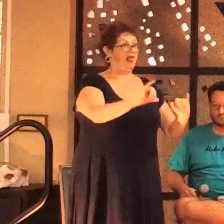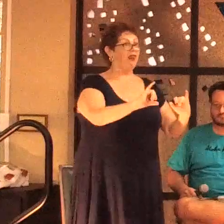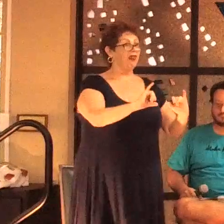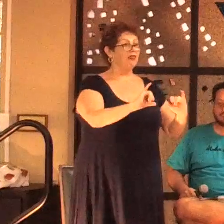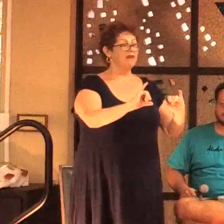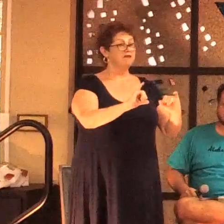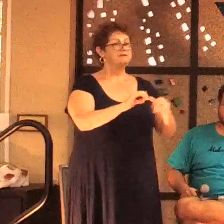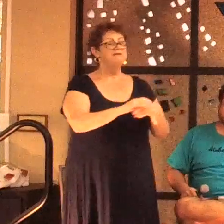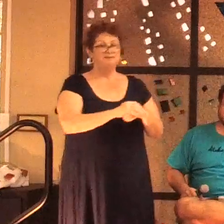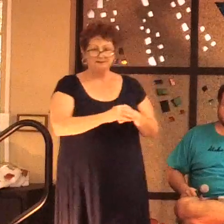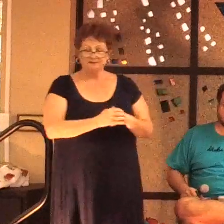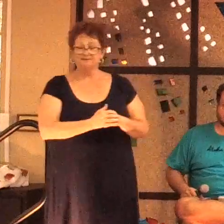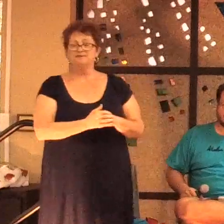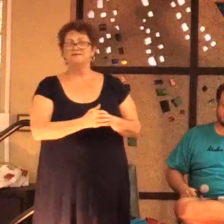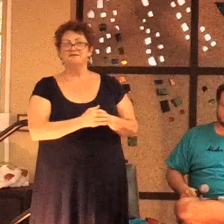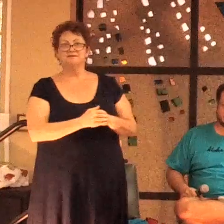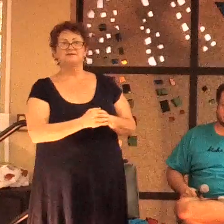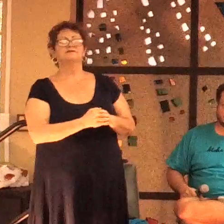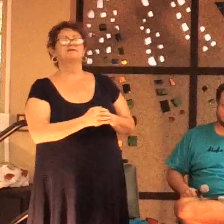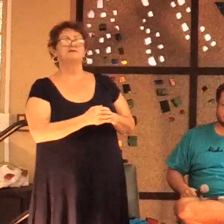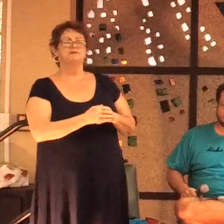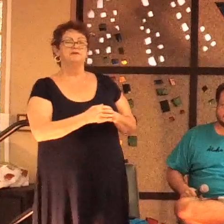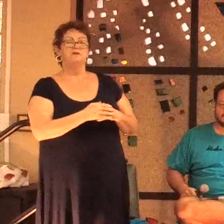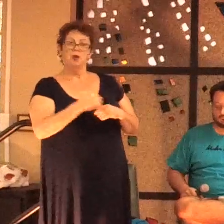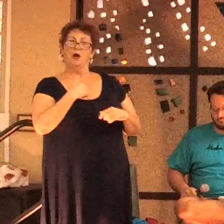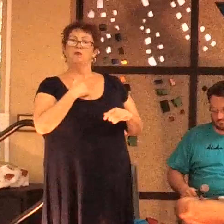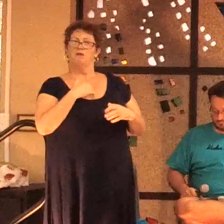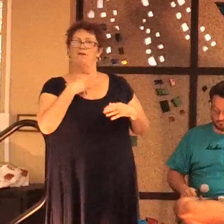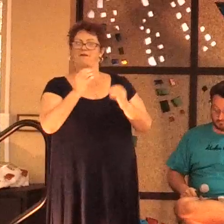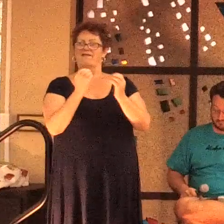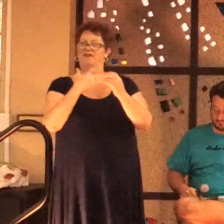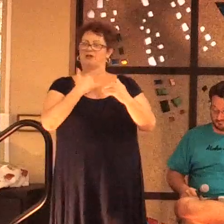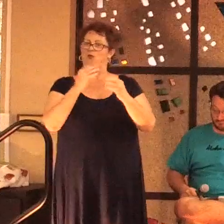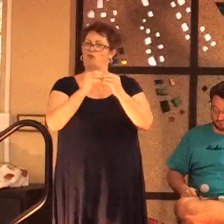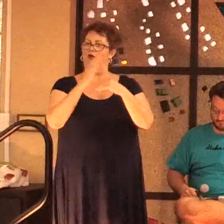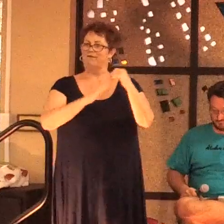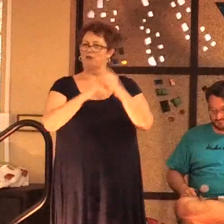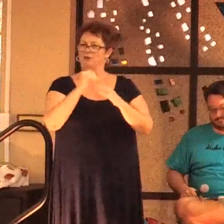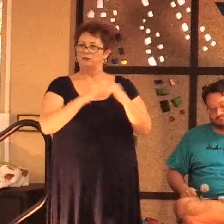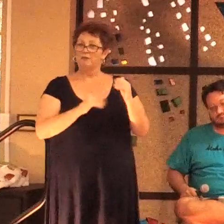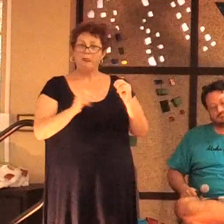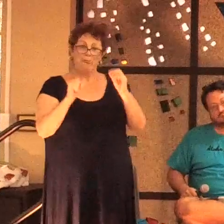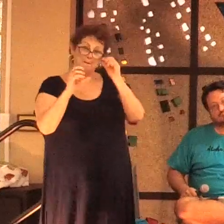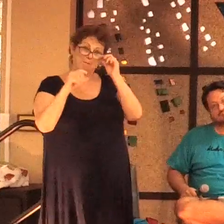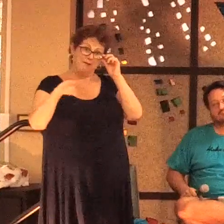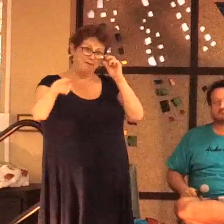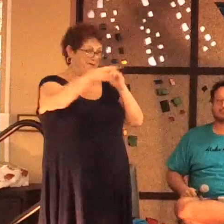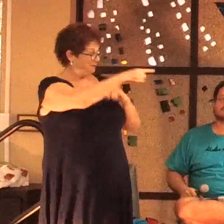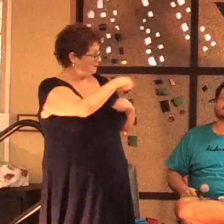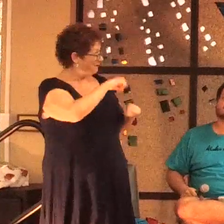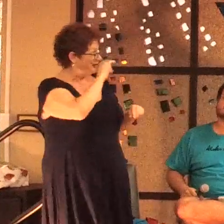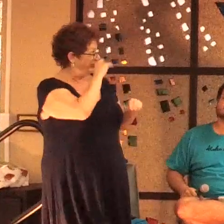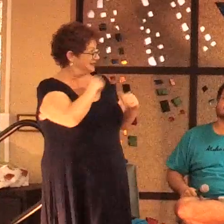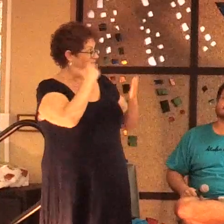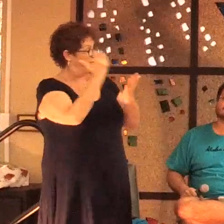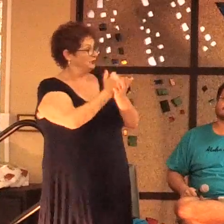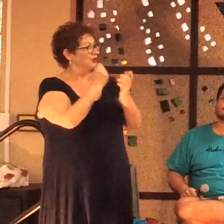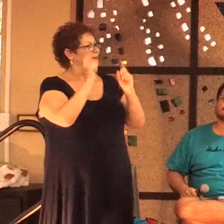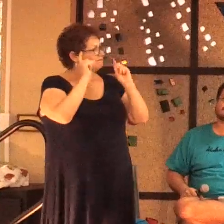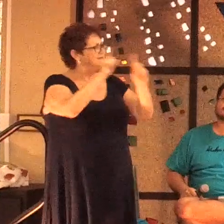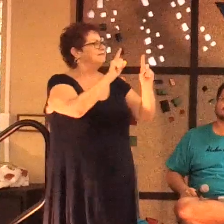without disrespect and still respect my parents, that I understood that. And I felt more comfortable in doing